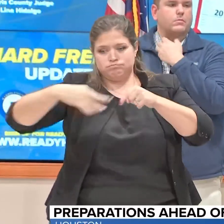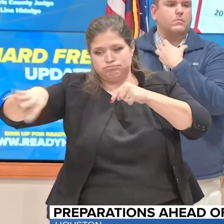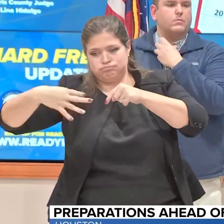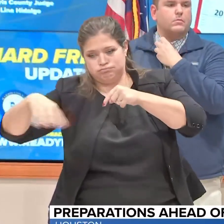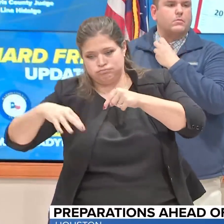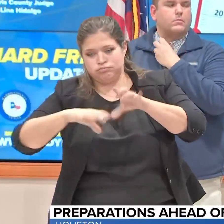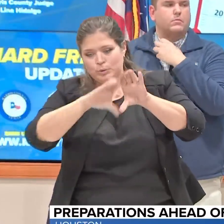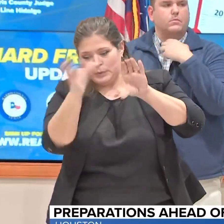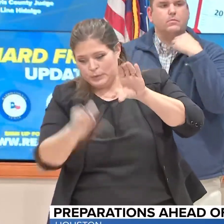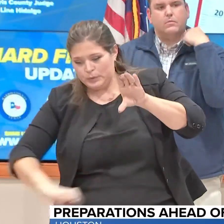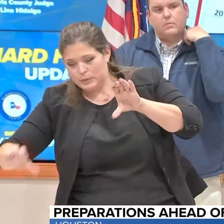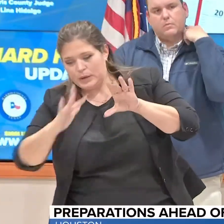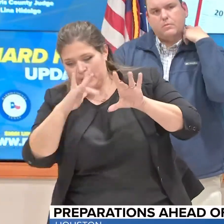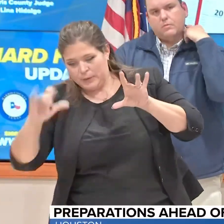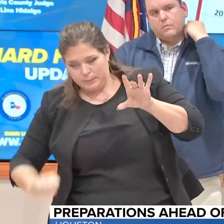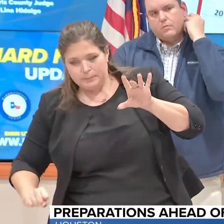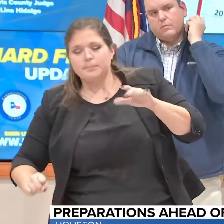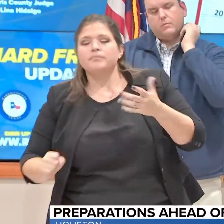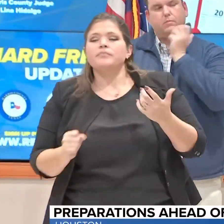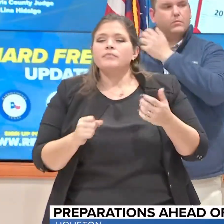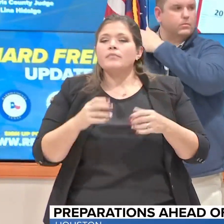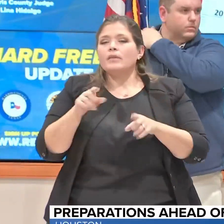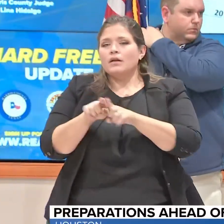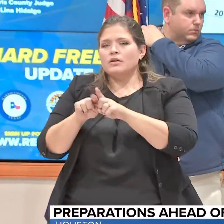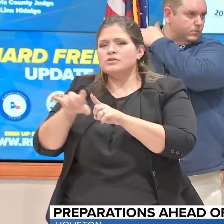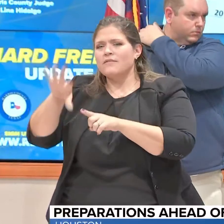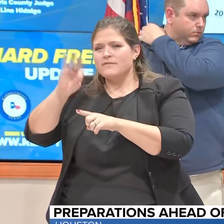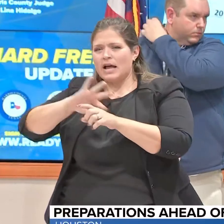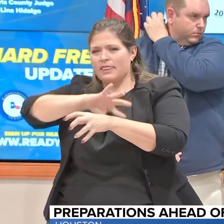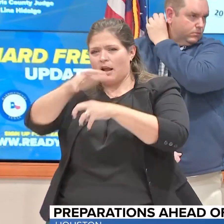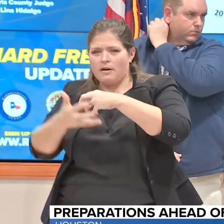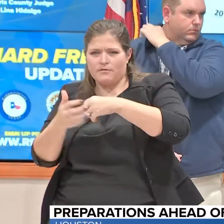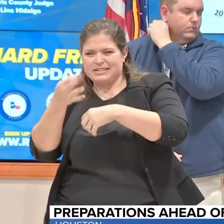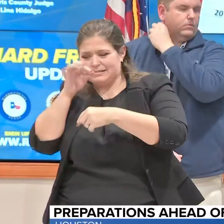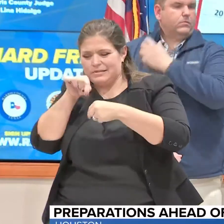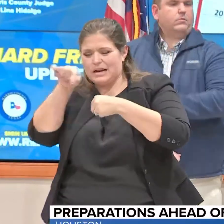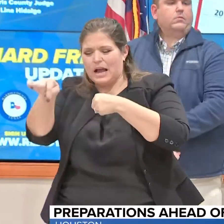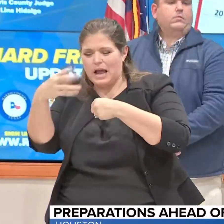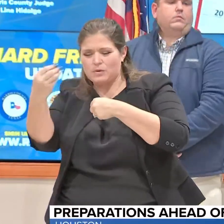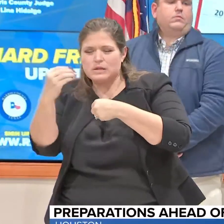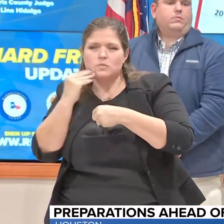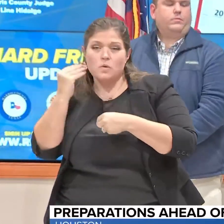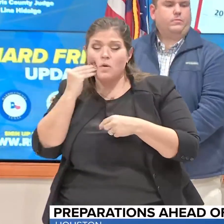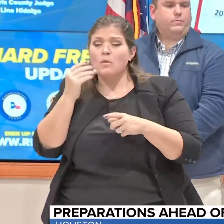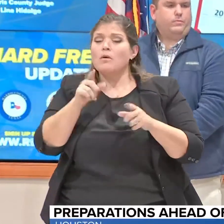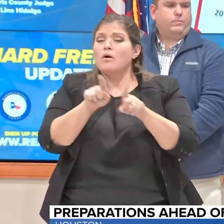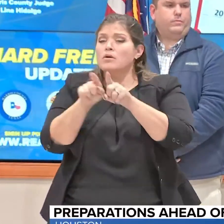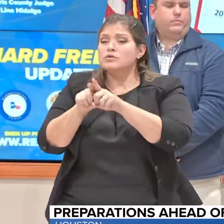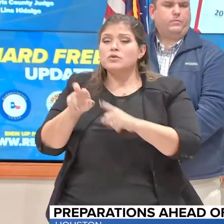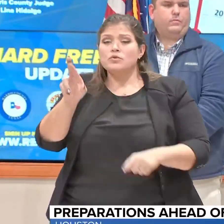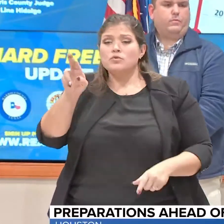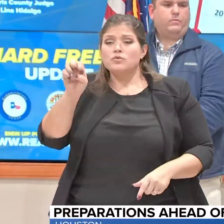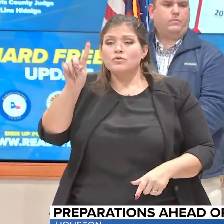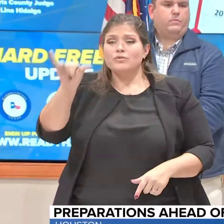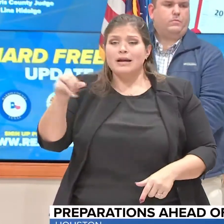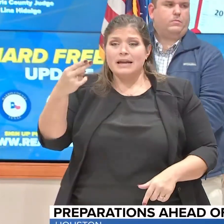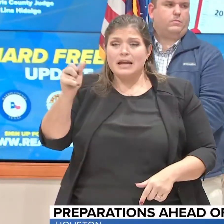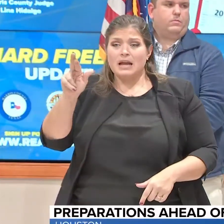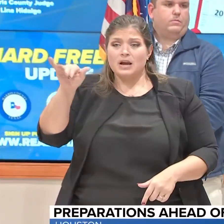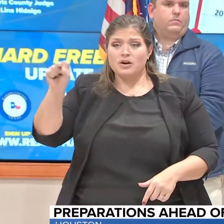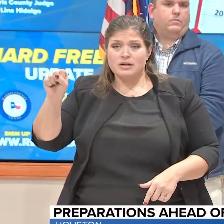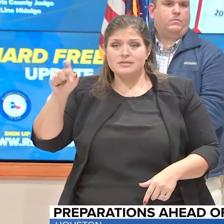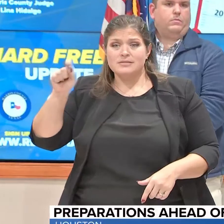that covering right outside your home. And as I said, readyharris.org has got a video. I watched it. It's like super easy to